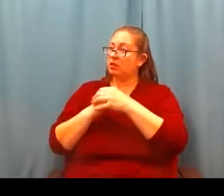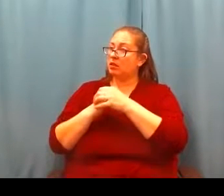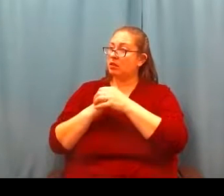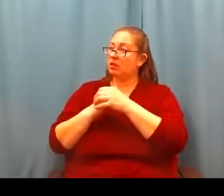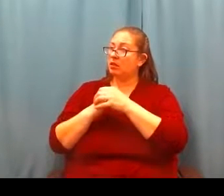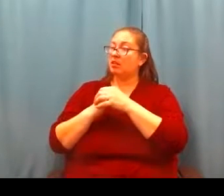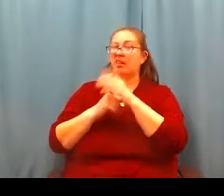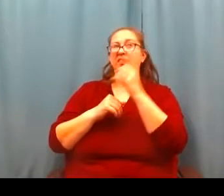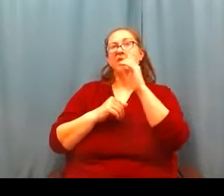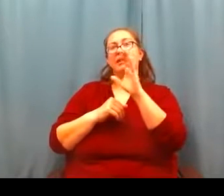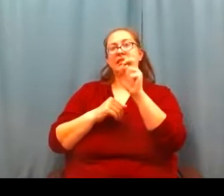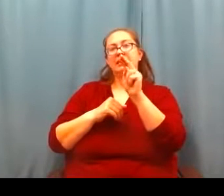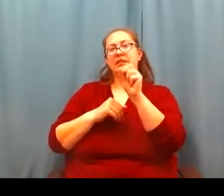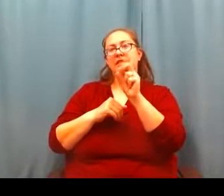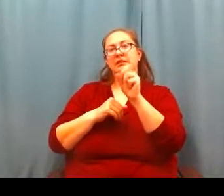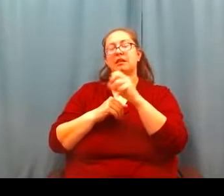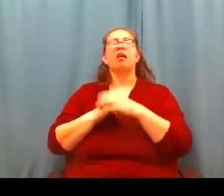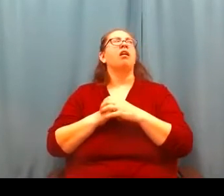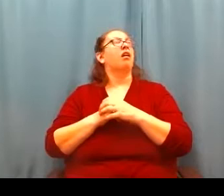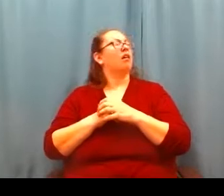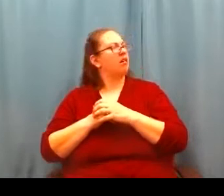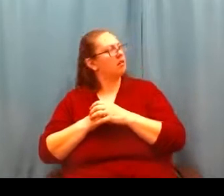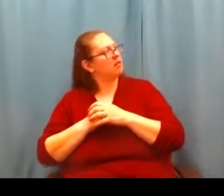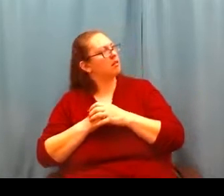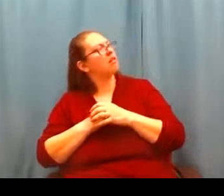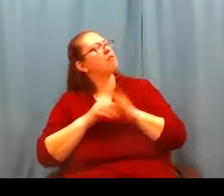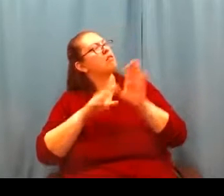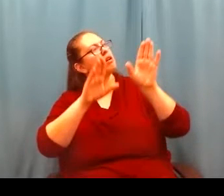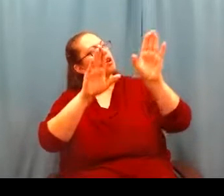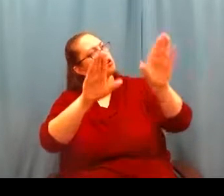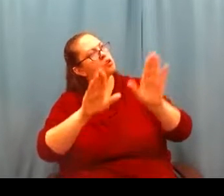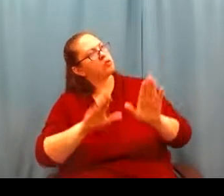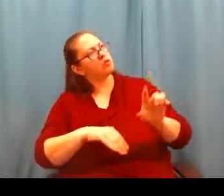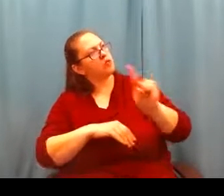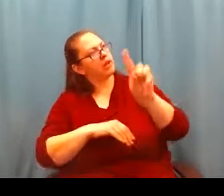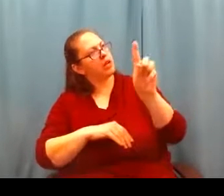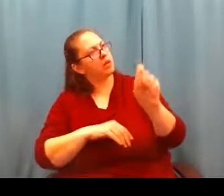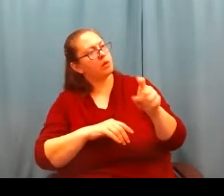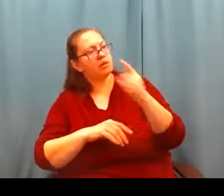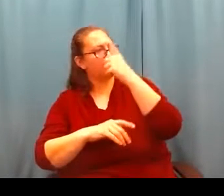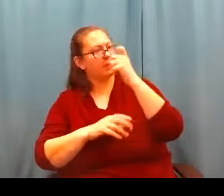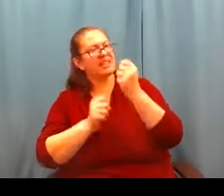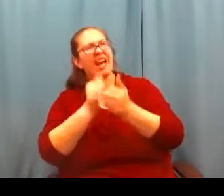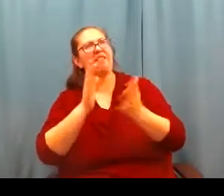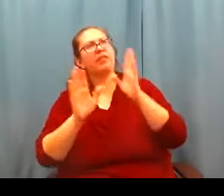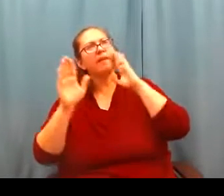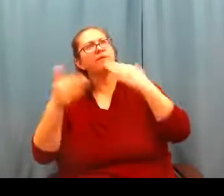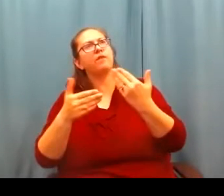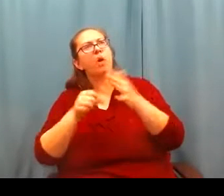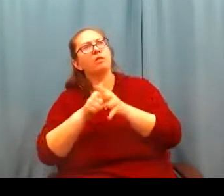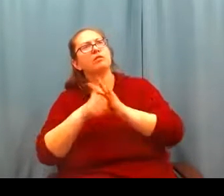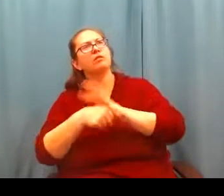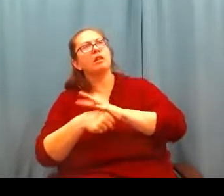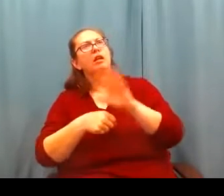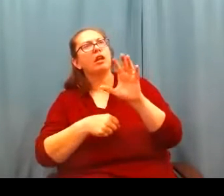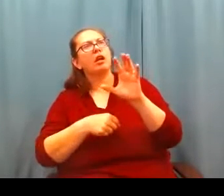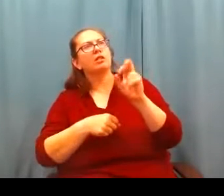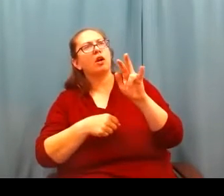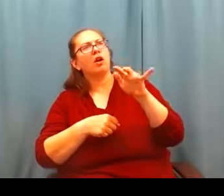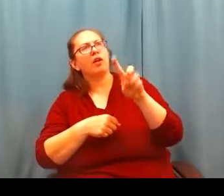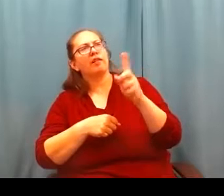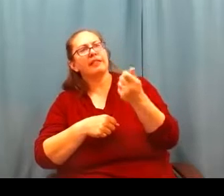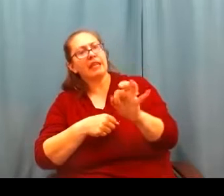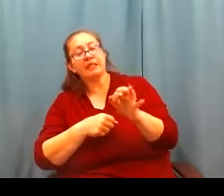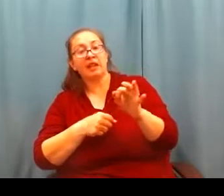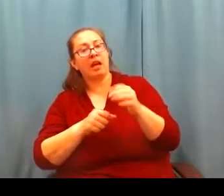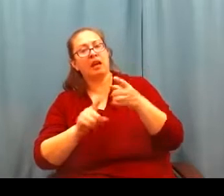great question because, for the last 2 months, everything has been COVID. And, that's sort of all we're talking